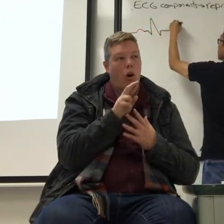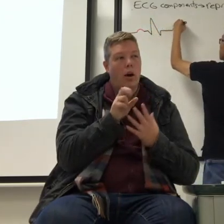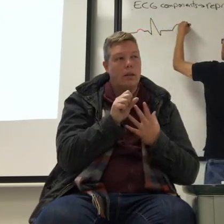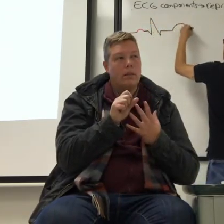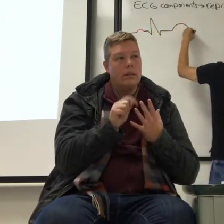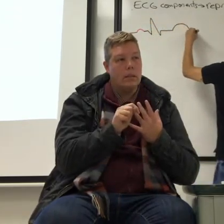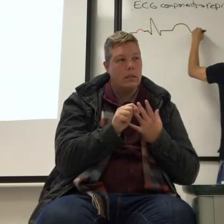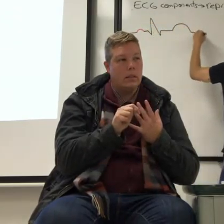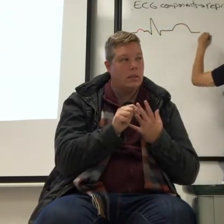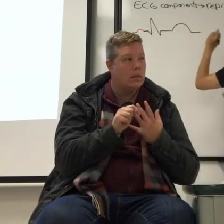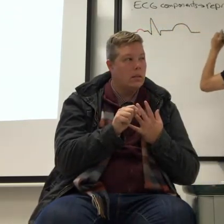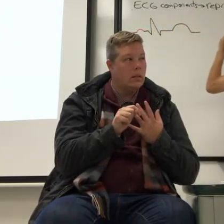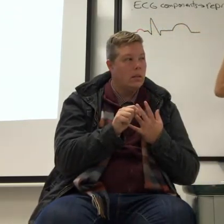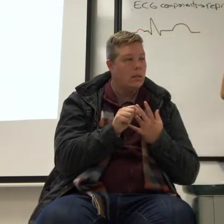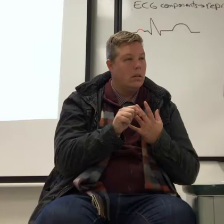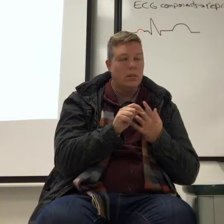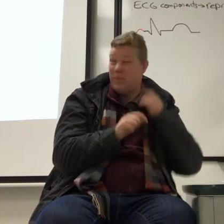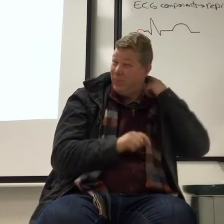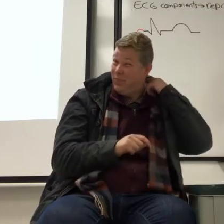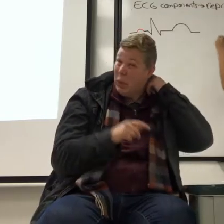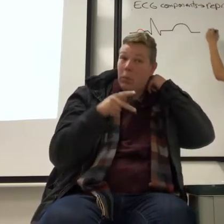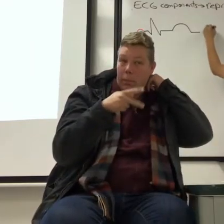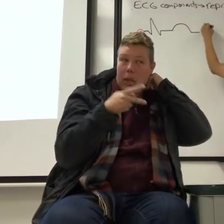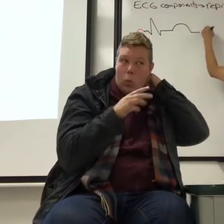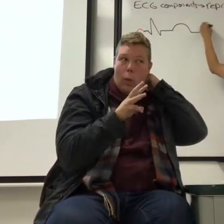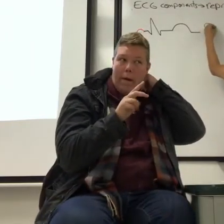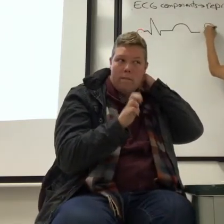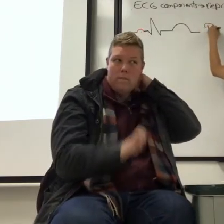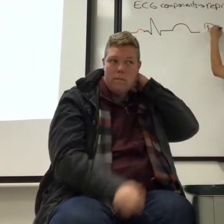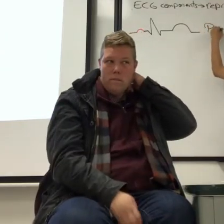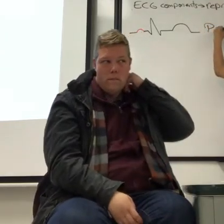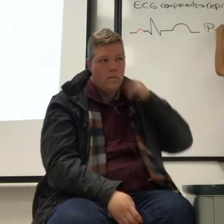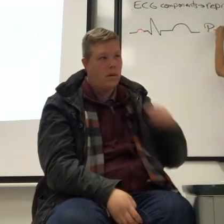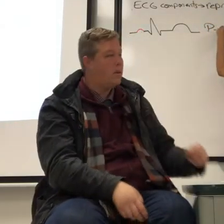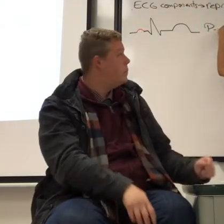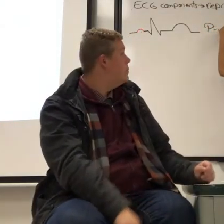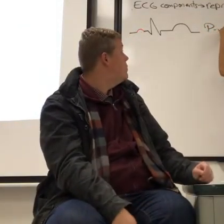T. Well, anyway, it's P wave.